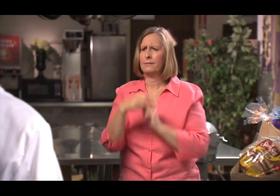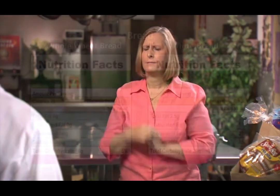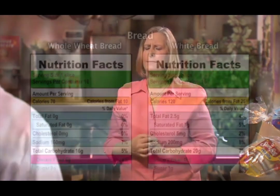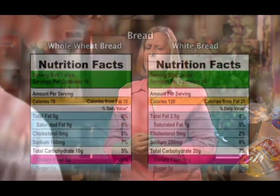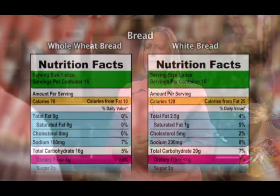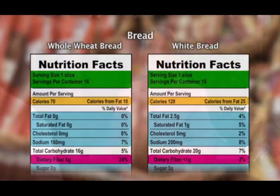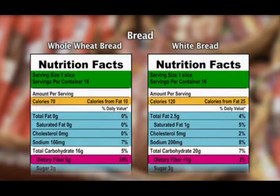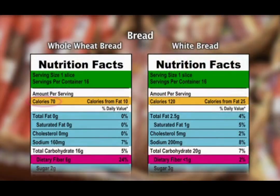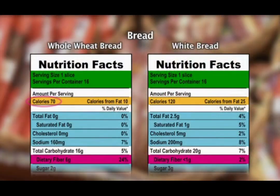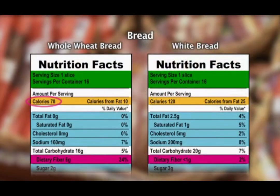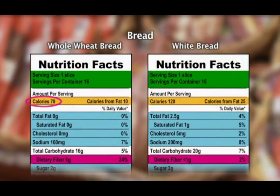bread.